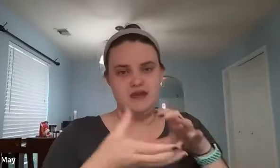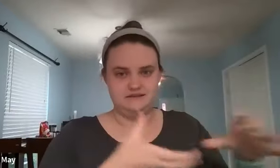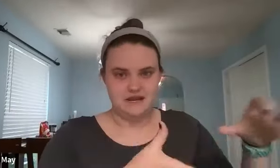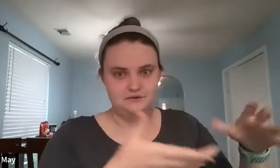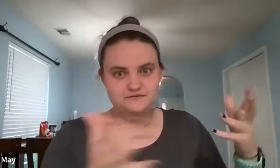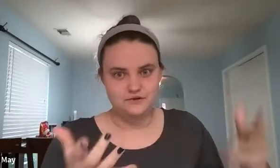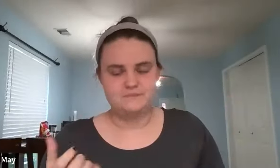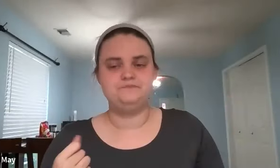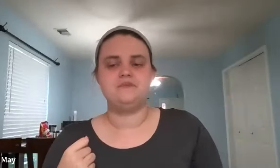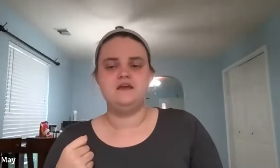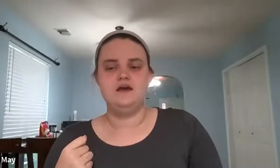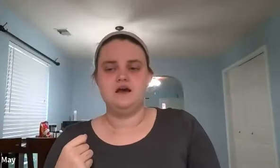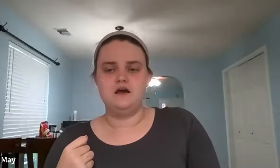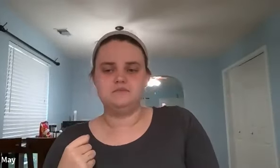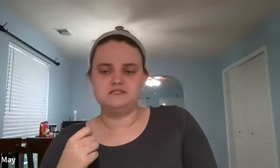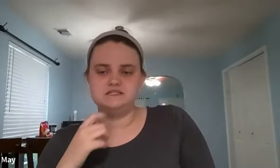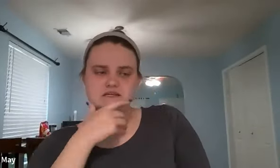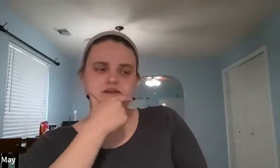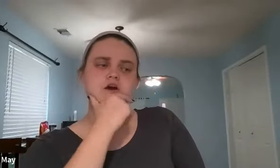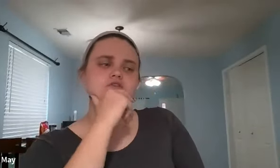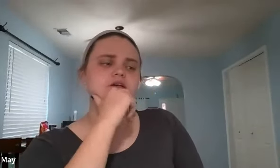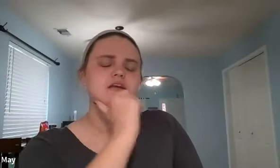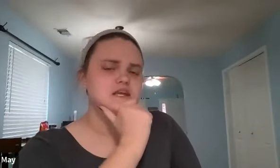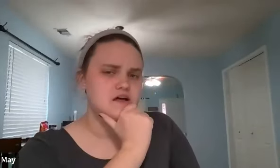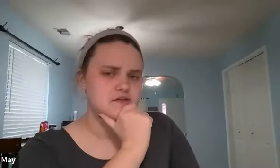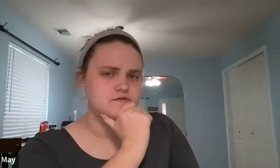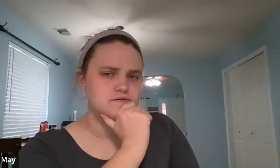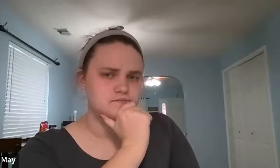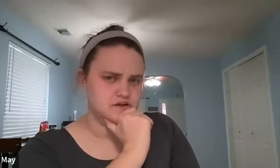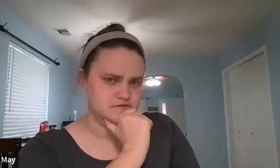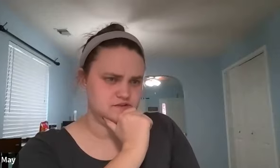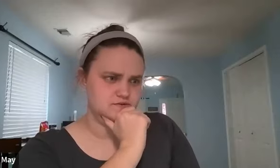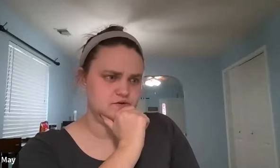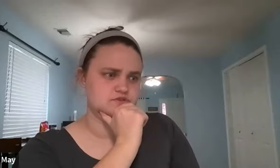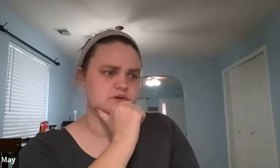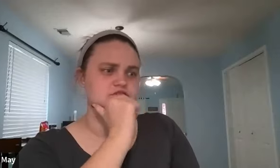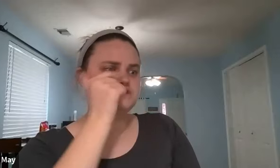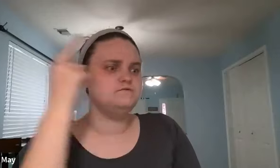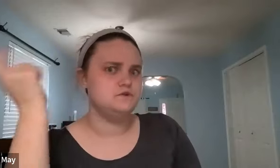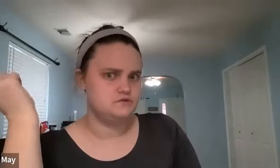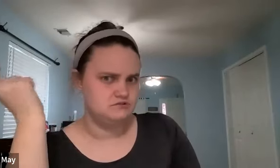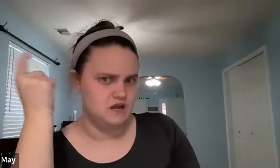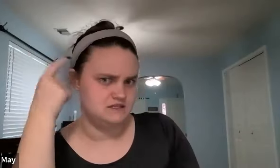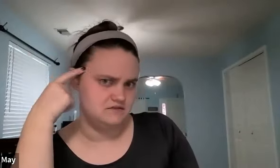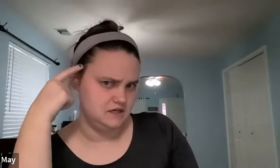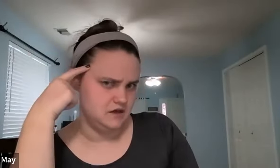act it out for them. Let's see. Are there any other breakfast foods or even just foods you guys can think